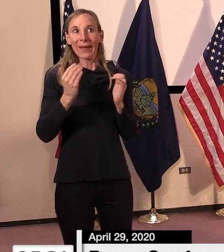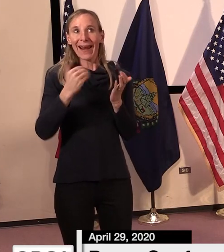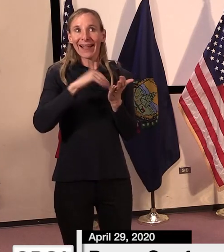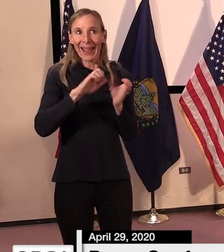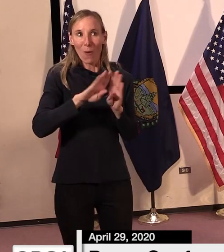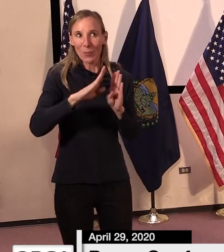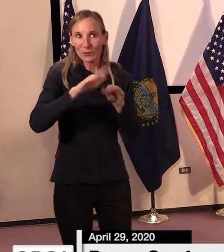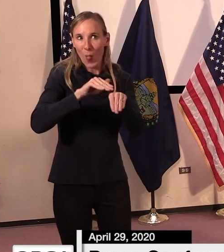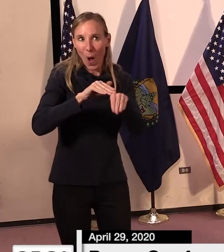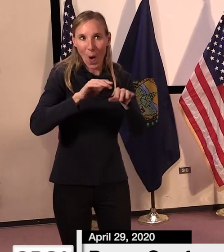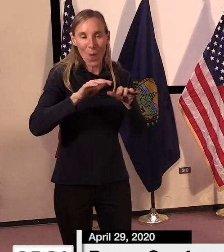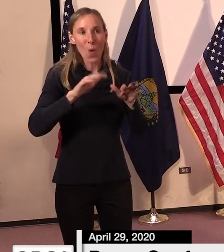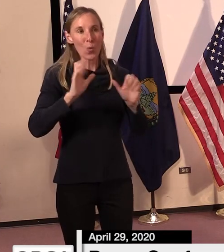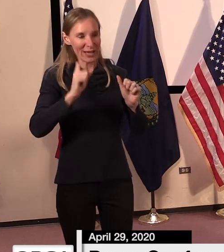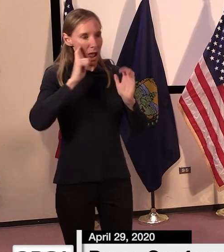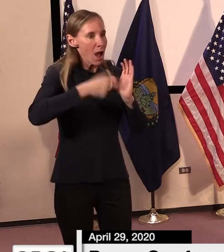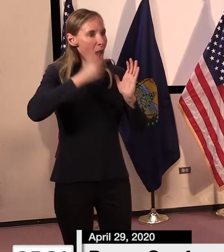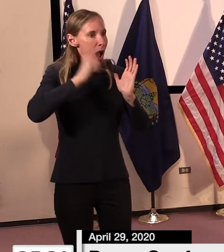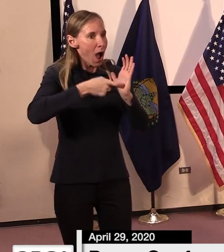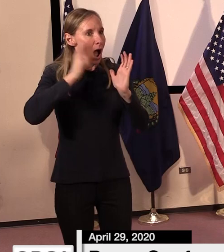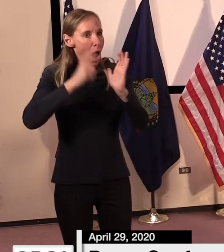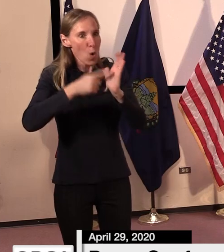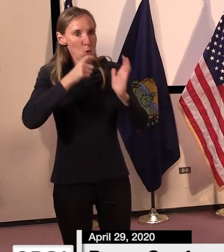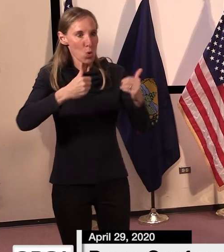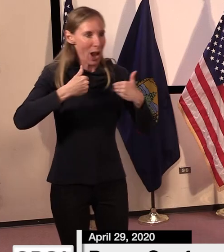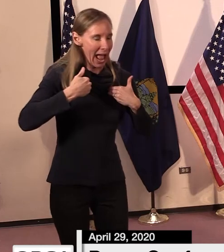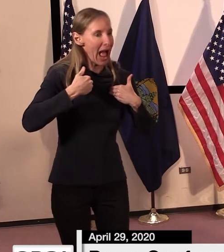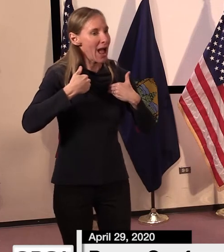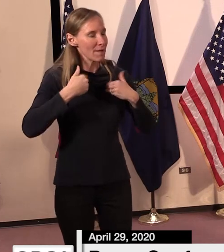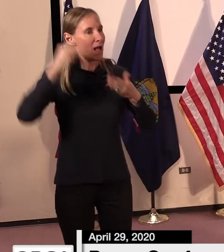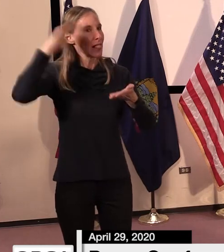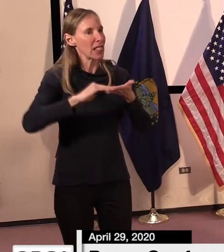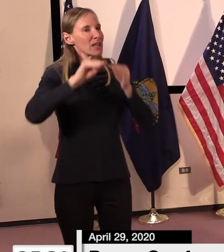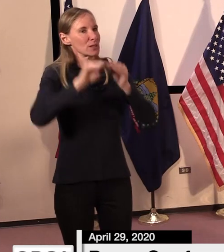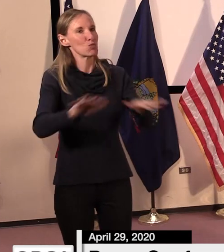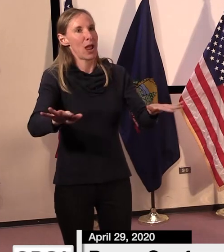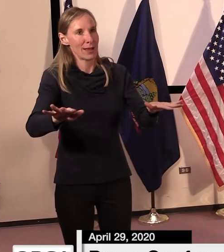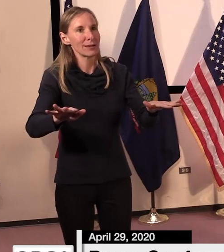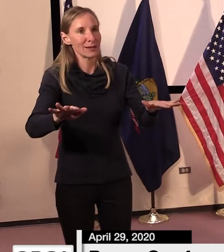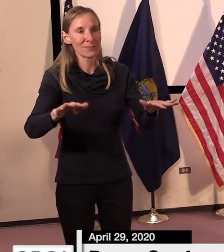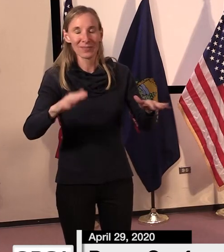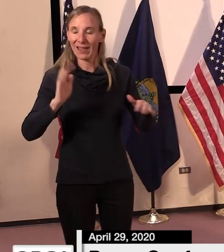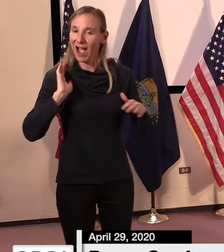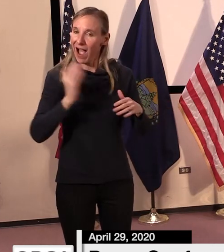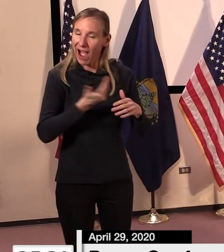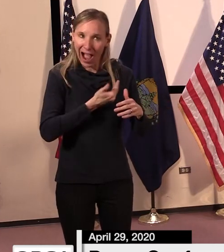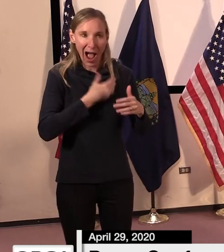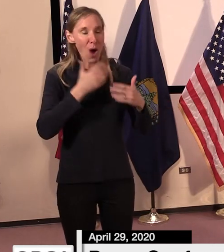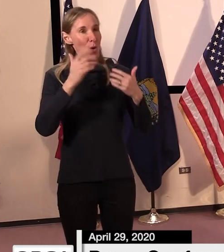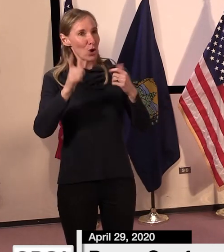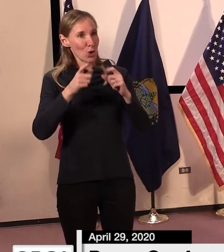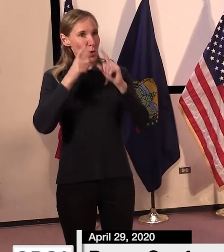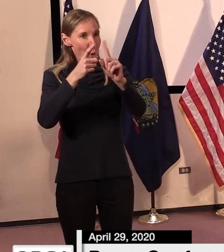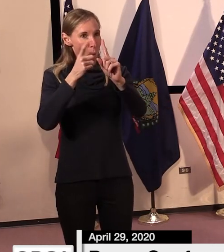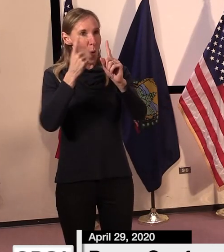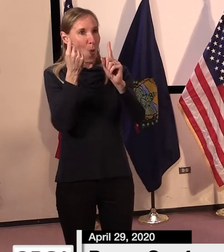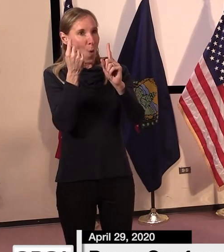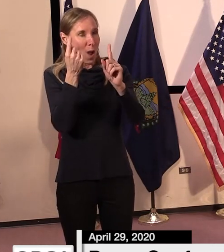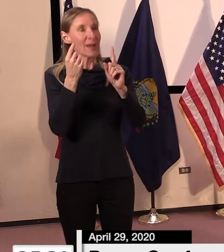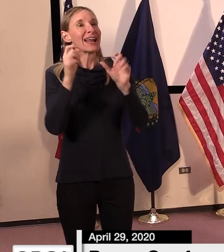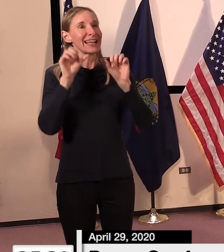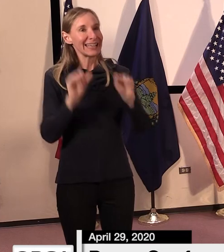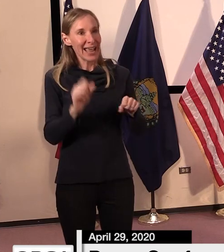and prevent the spread of this virus. Our goal is to ramp up so we can conduct up to